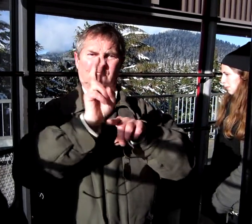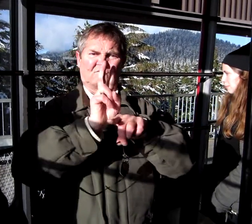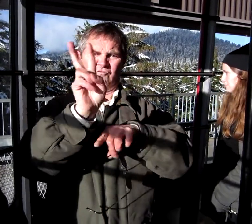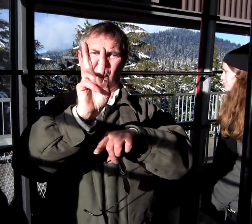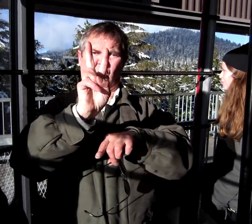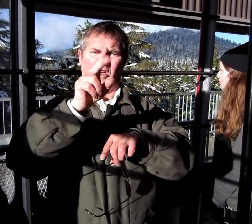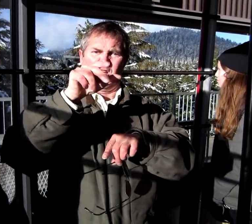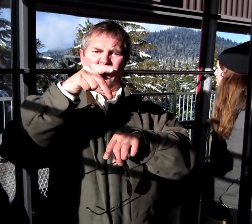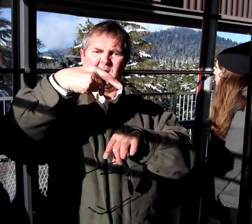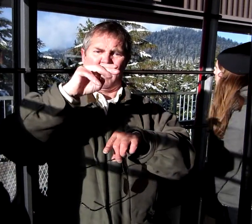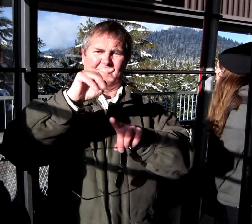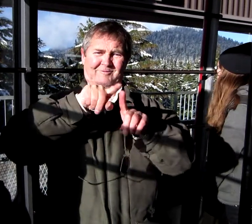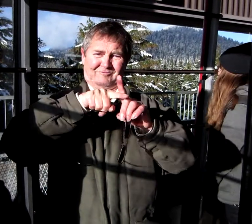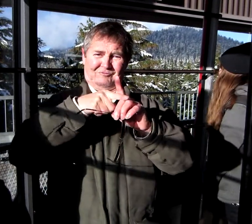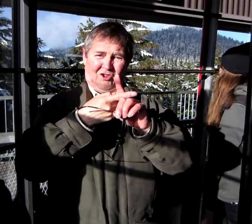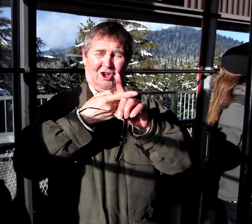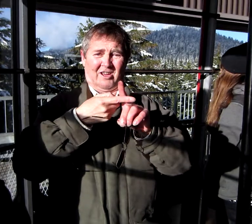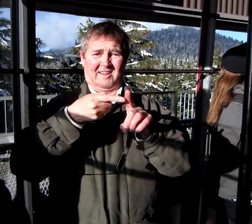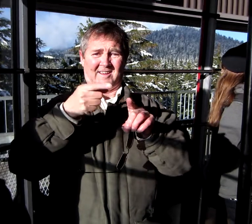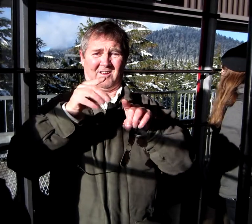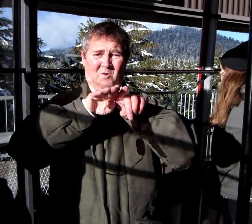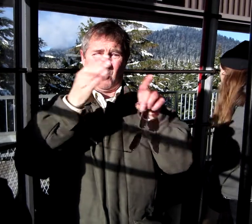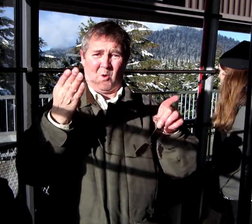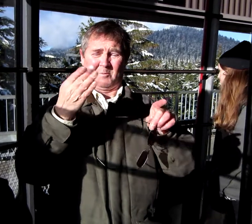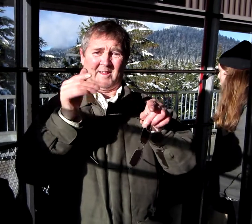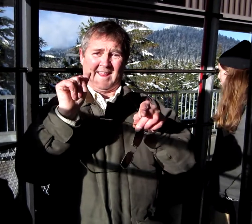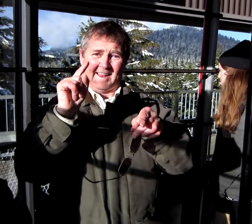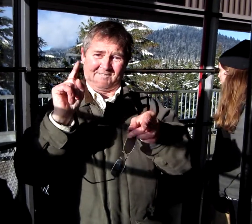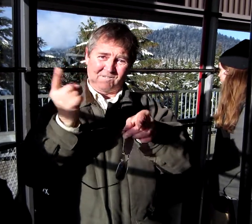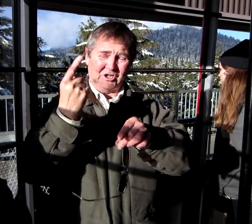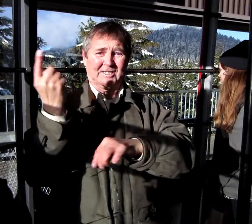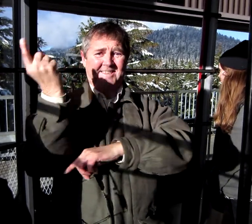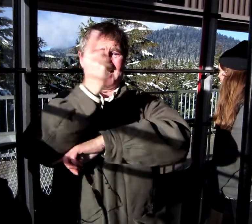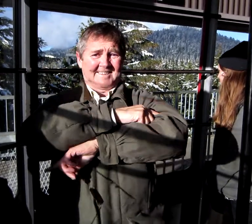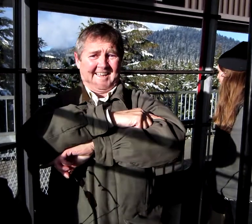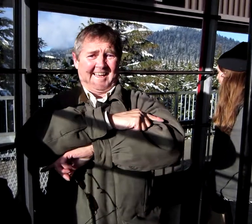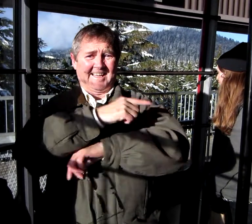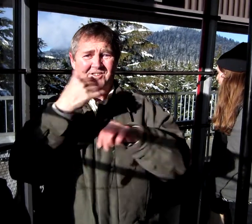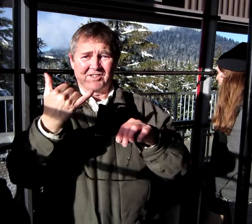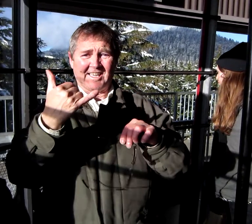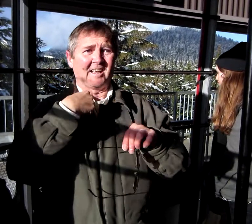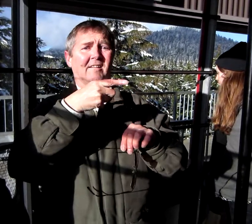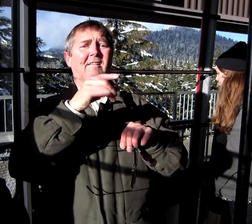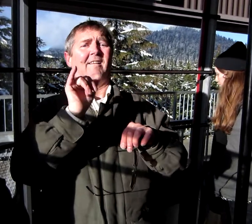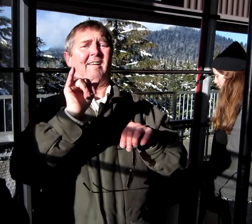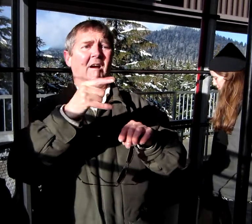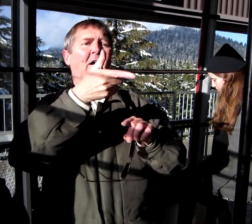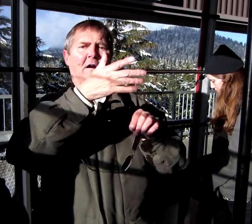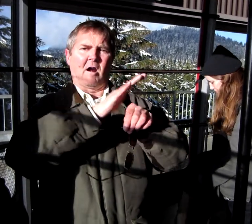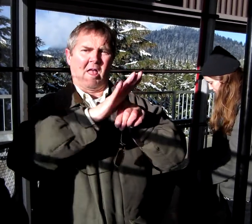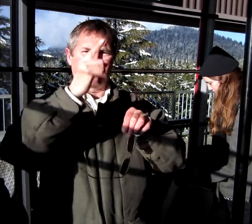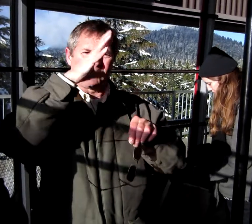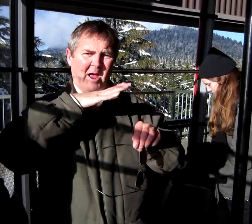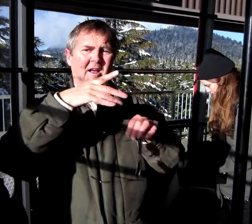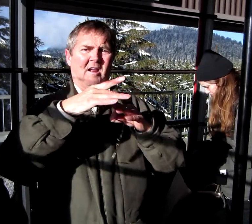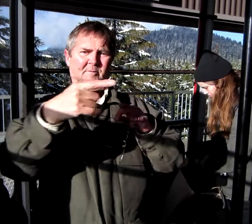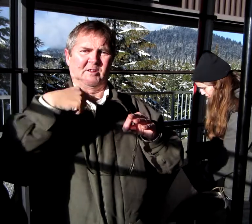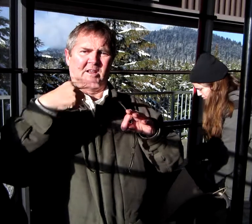So, I'd never walk a I'd walk long beach ice. I'm trying to get